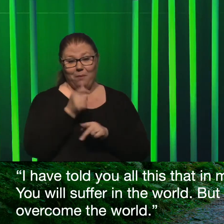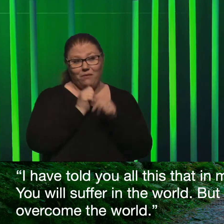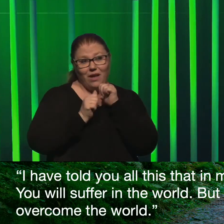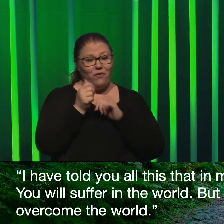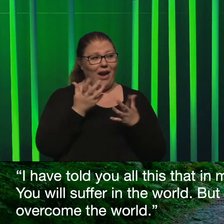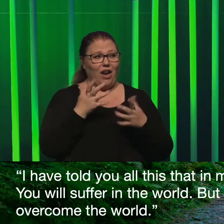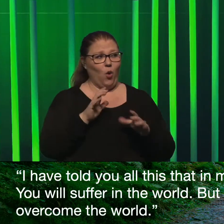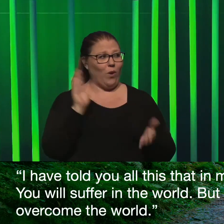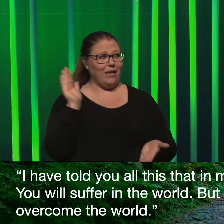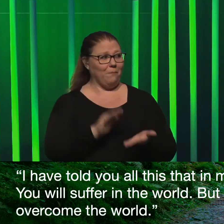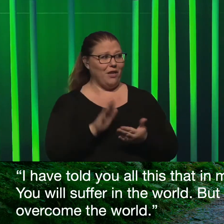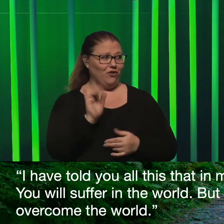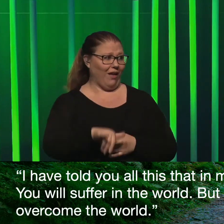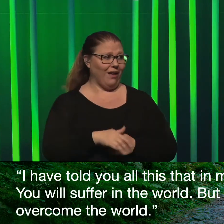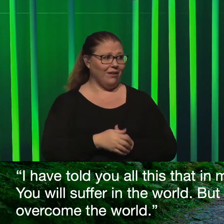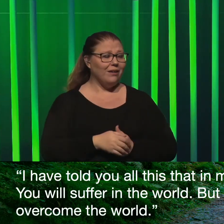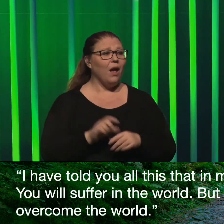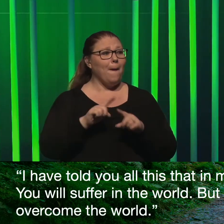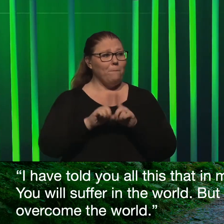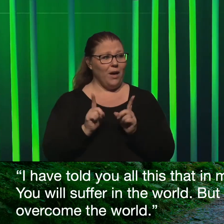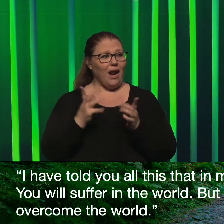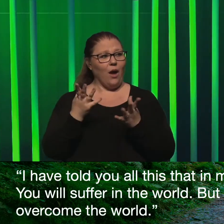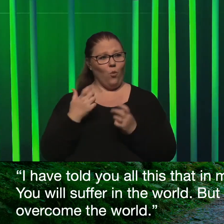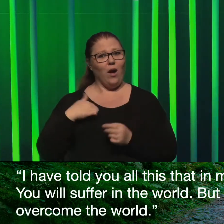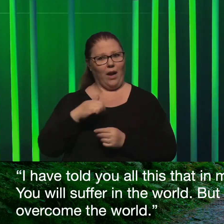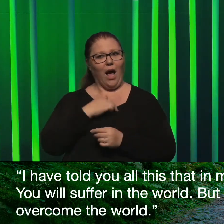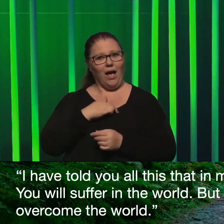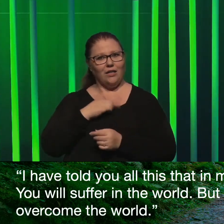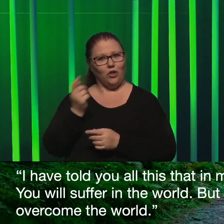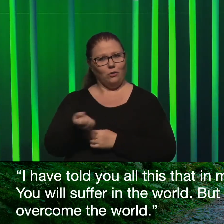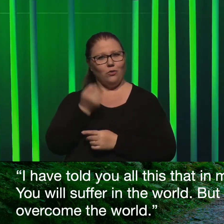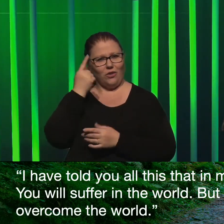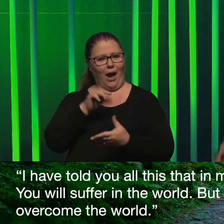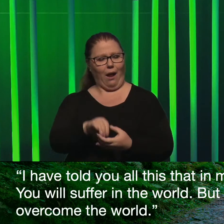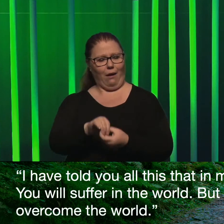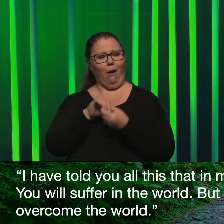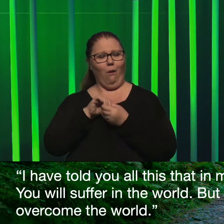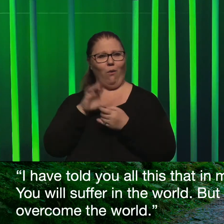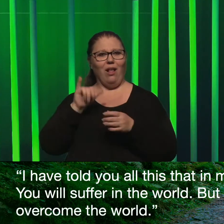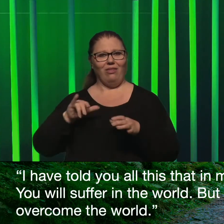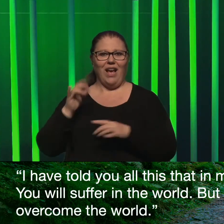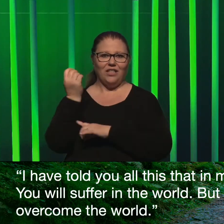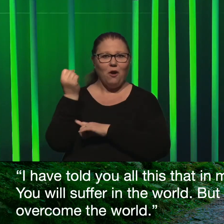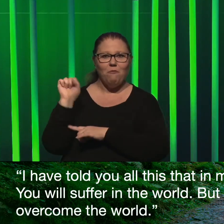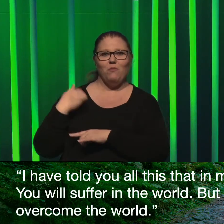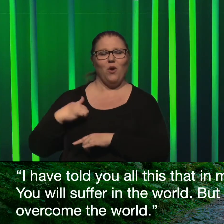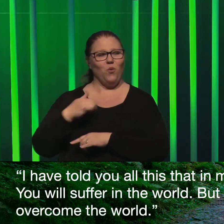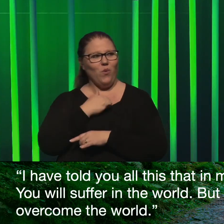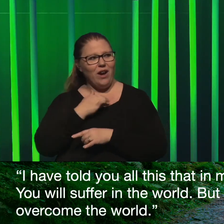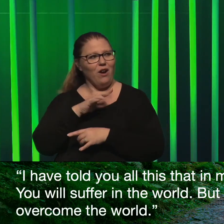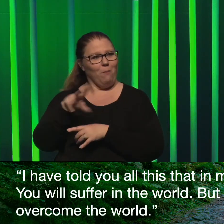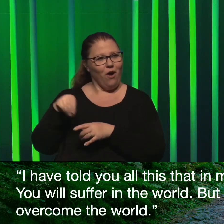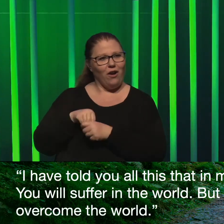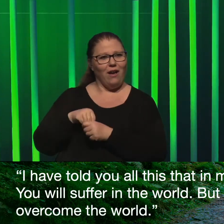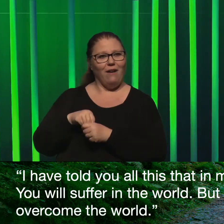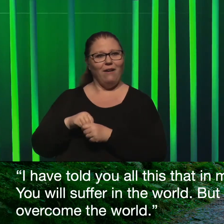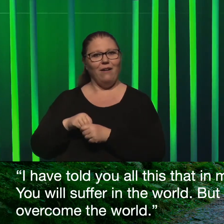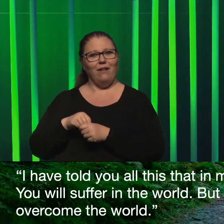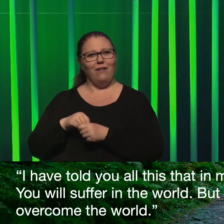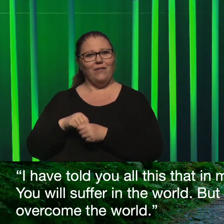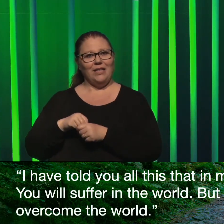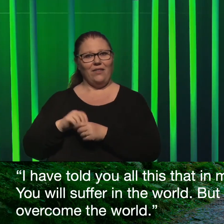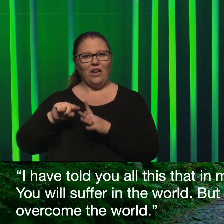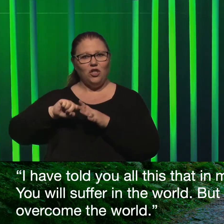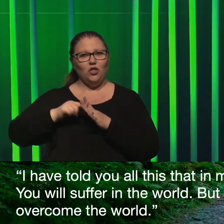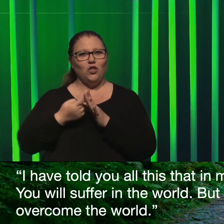I don't want to diminish that in your life. But I just want us to own, like, this is a movement that we're a part of that was grounded by people who gave